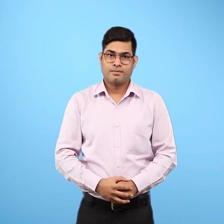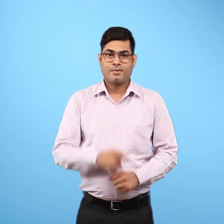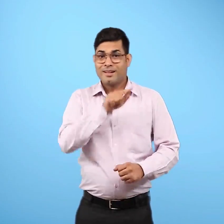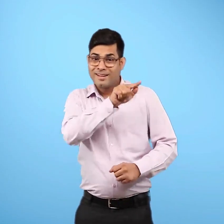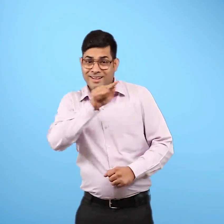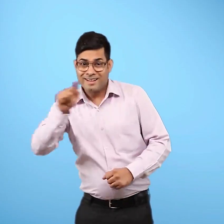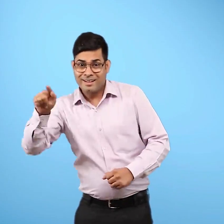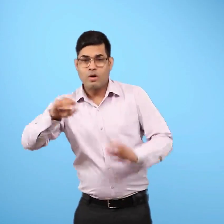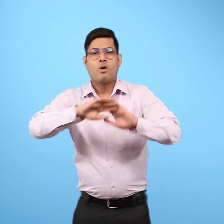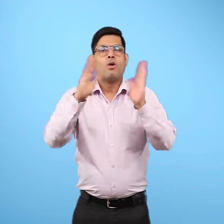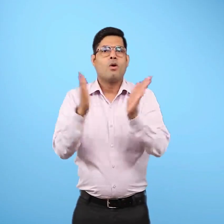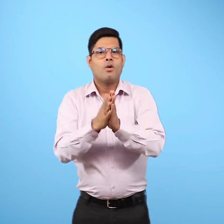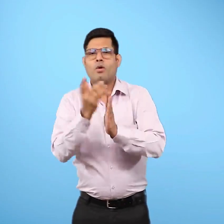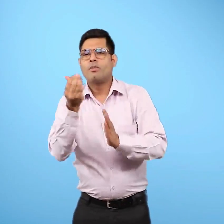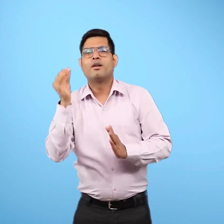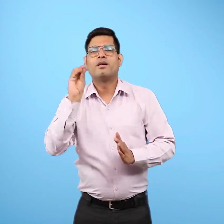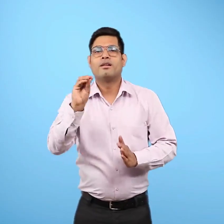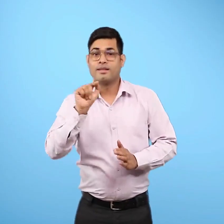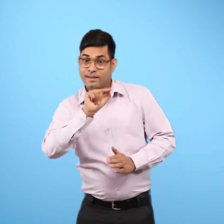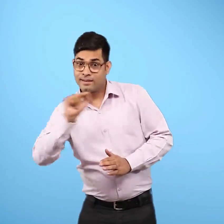is equal to rupees dash.